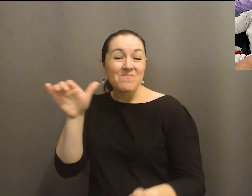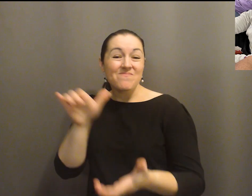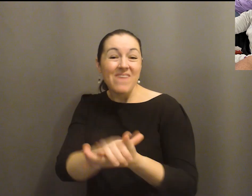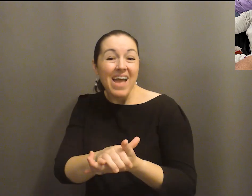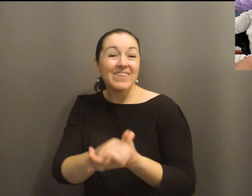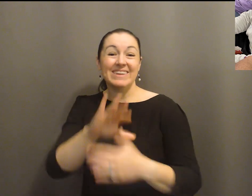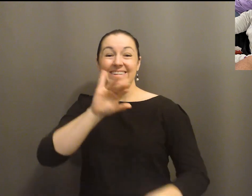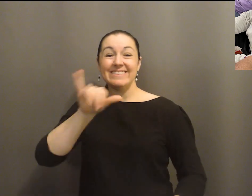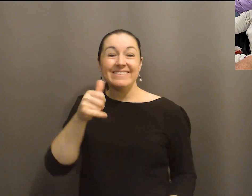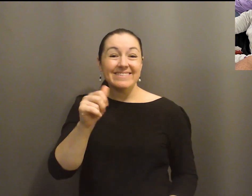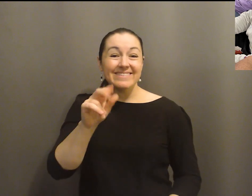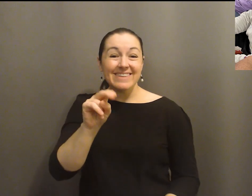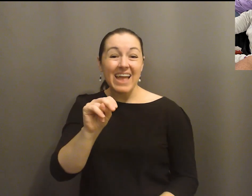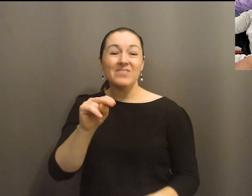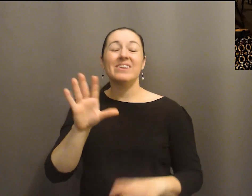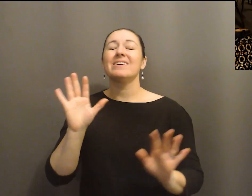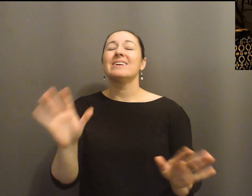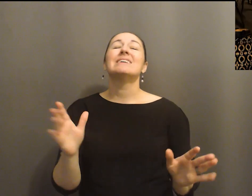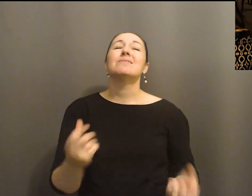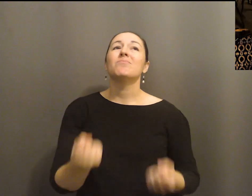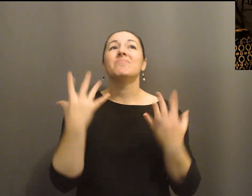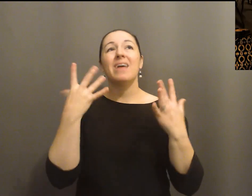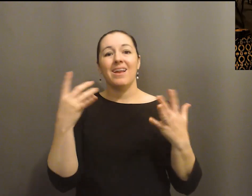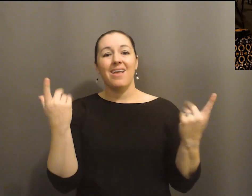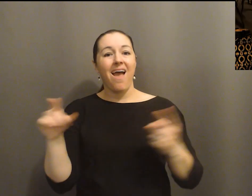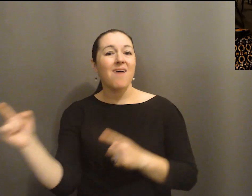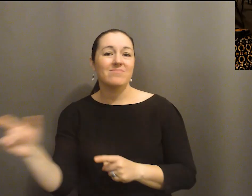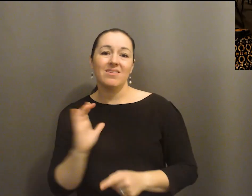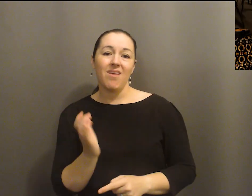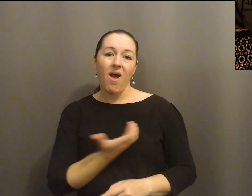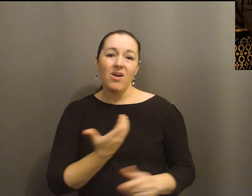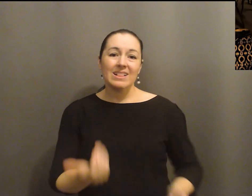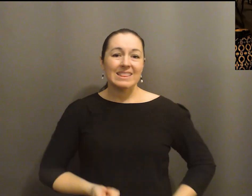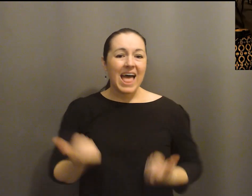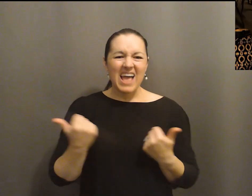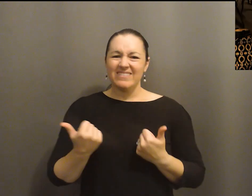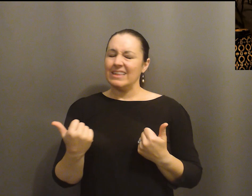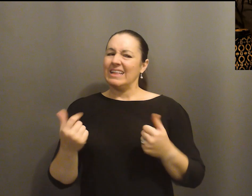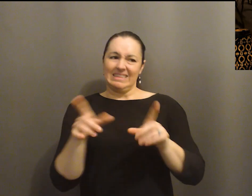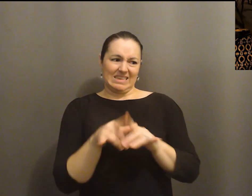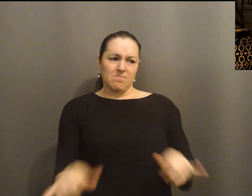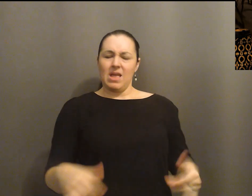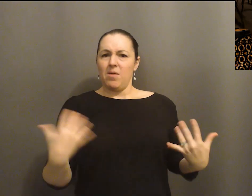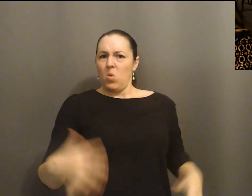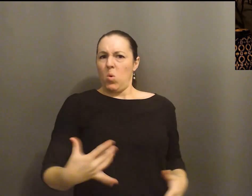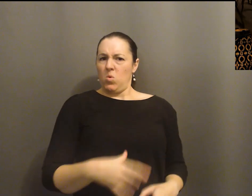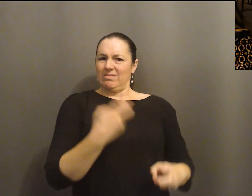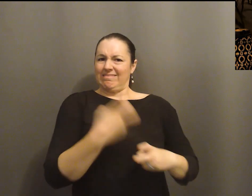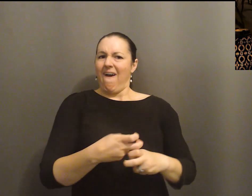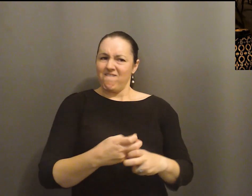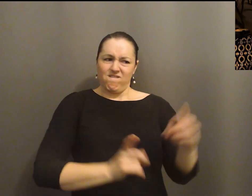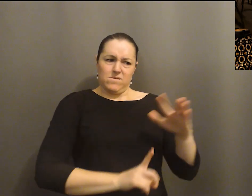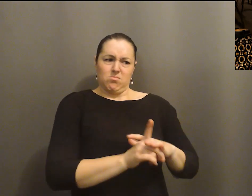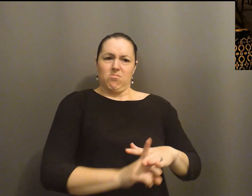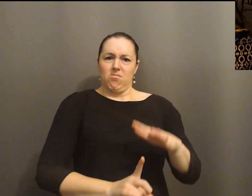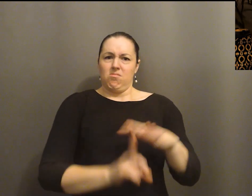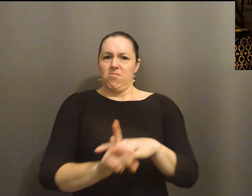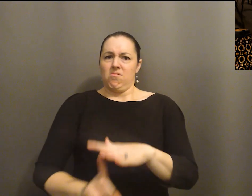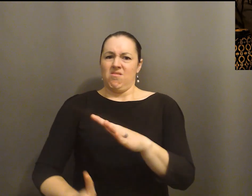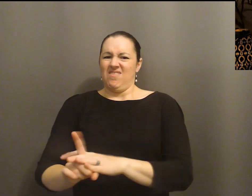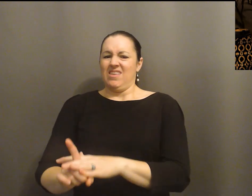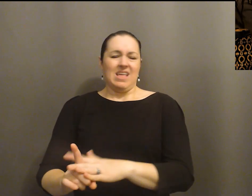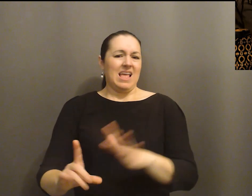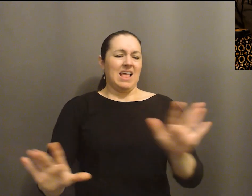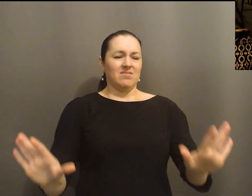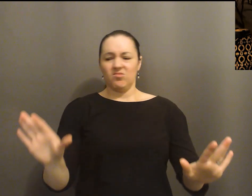January And we're celebrating that And there's just so many Good things happening In our lives And at the same time These really difficult things Are coming along At the same time And these